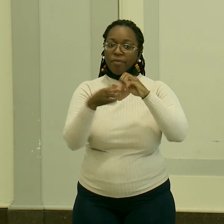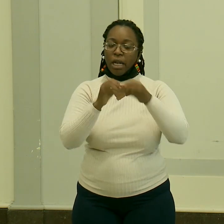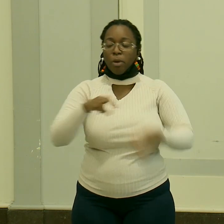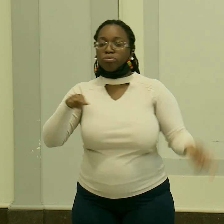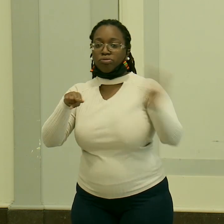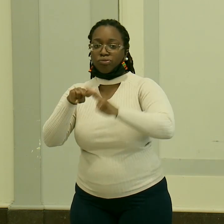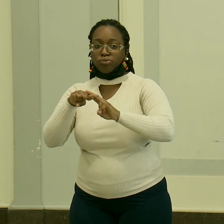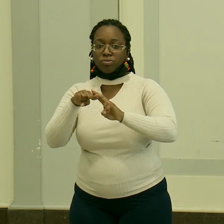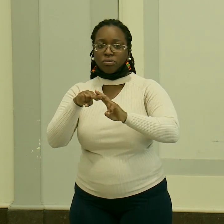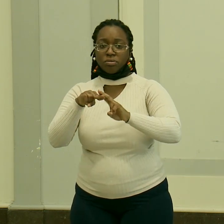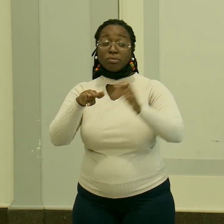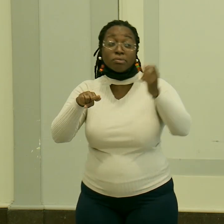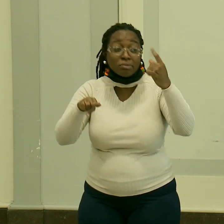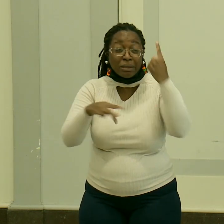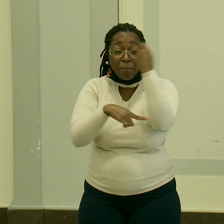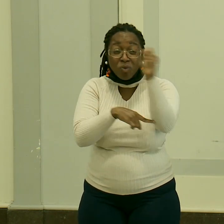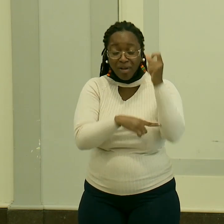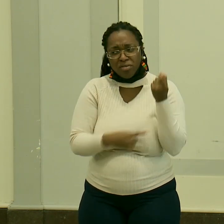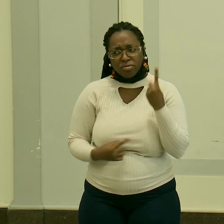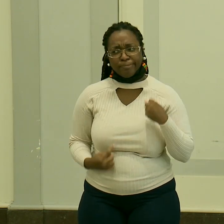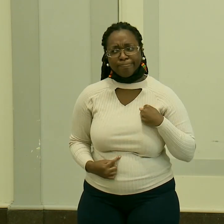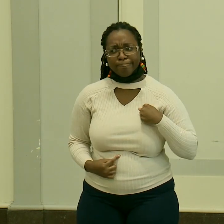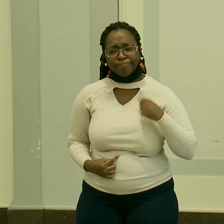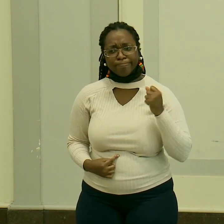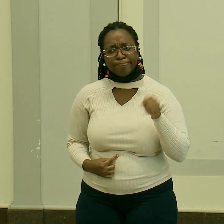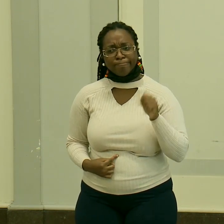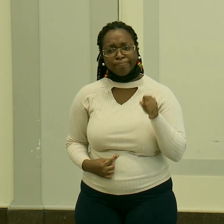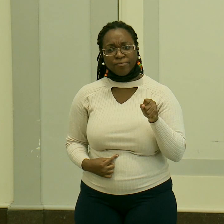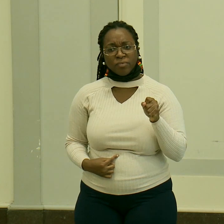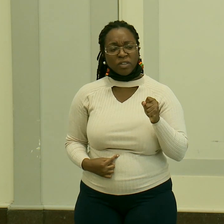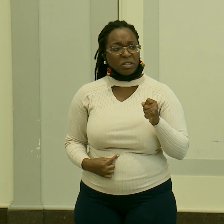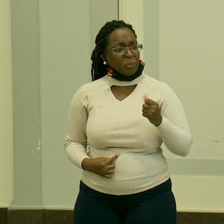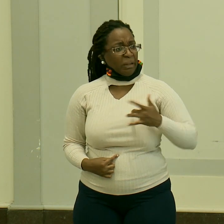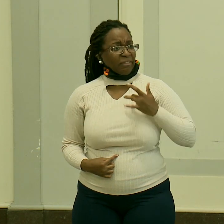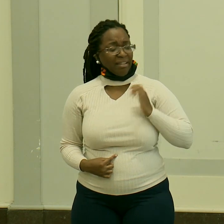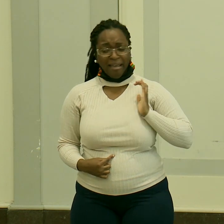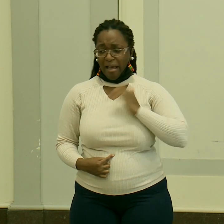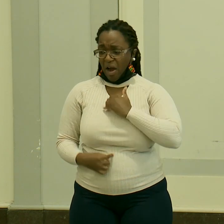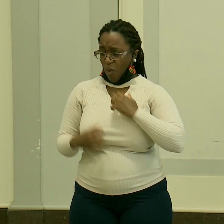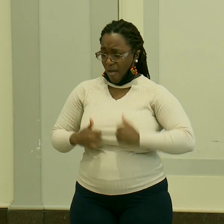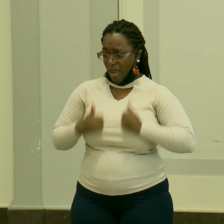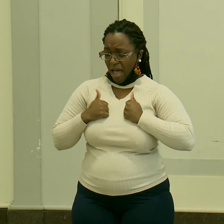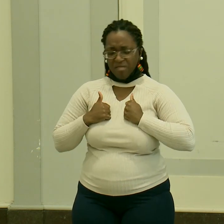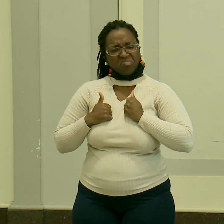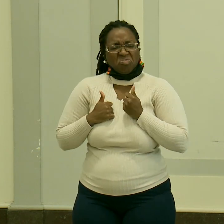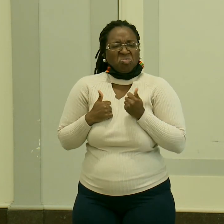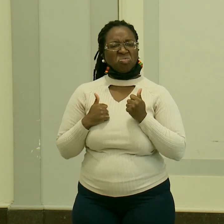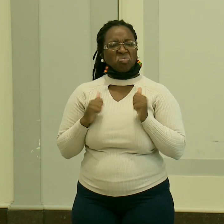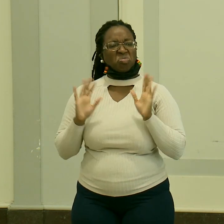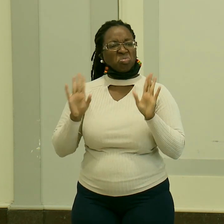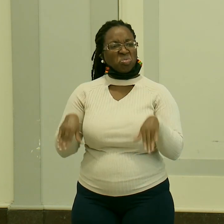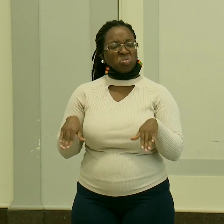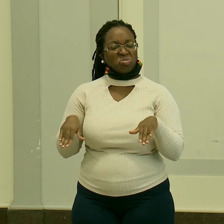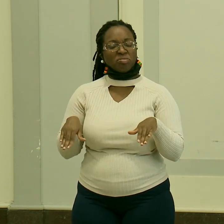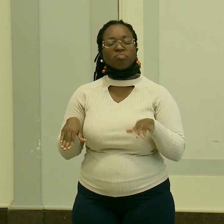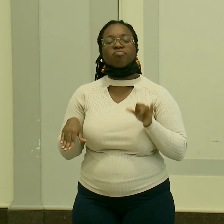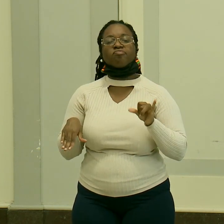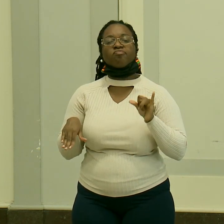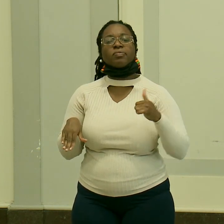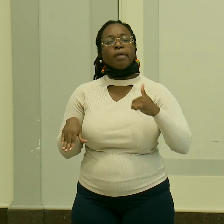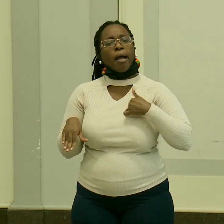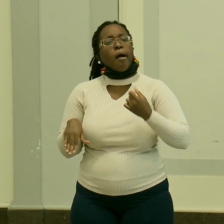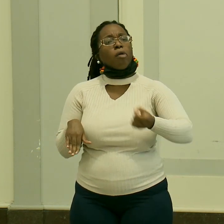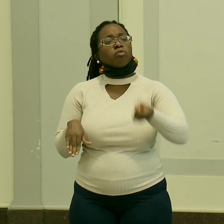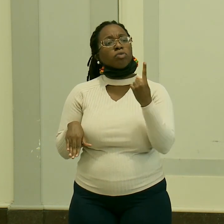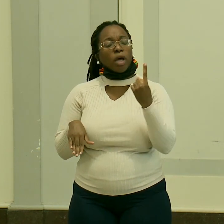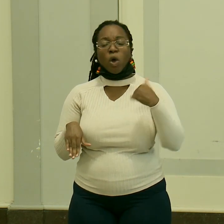people are protesting. We have been made to feel as if our lives don't matter. As a public health official, I applaud the activism and